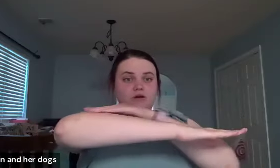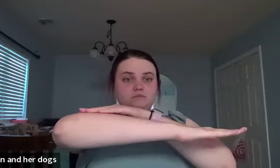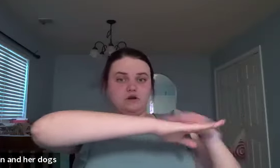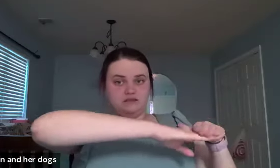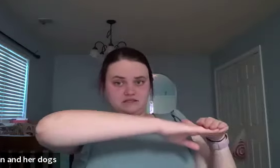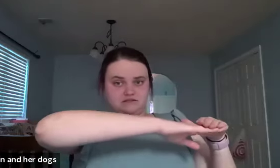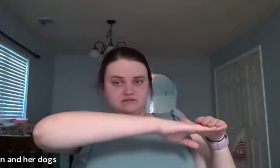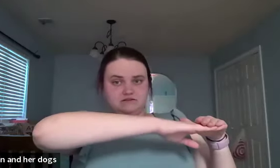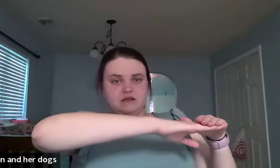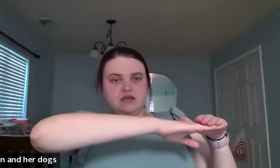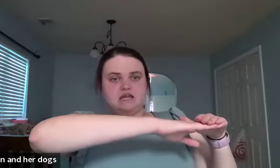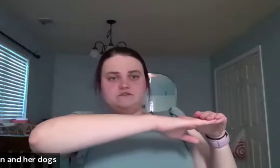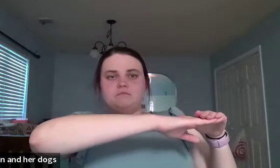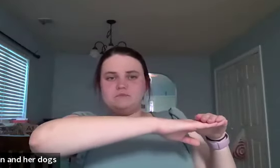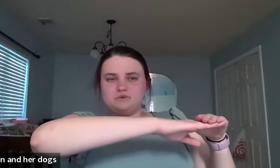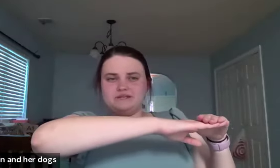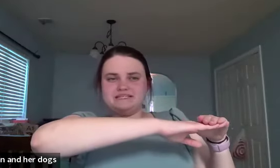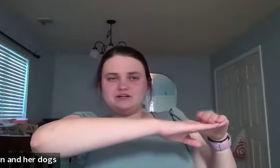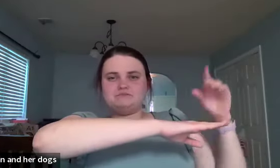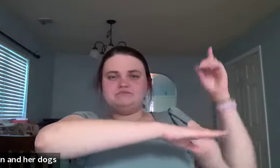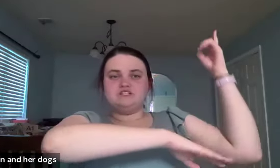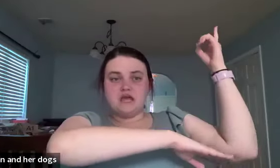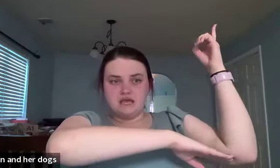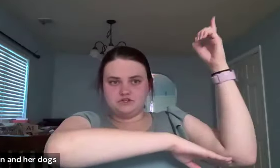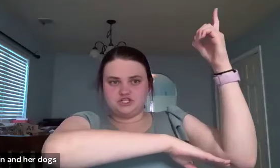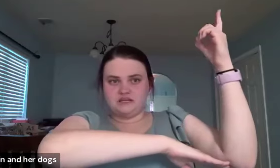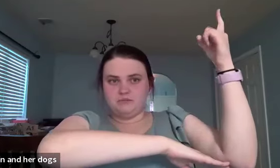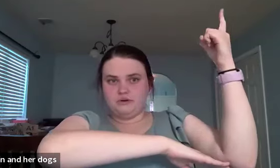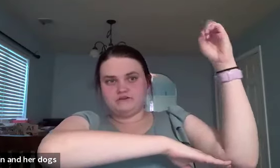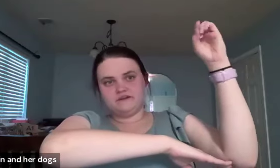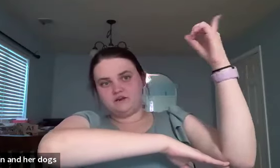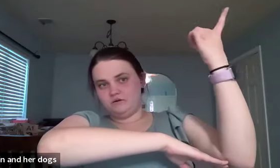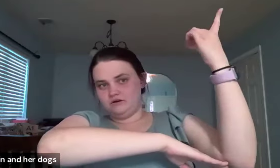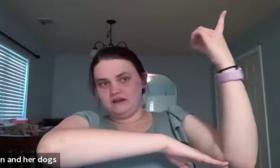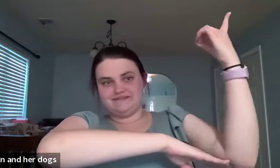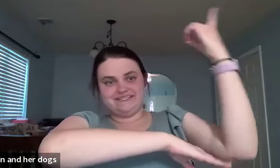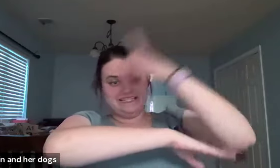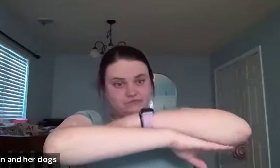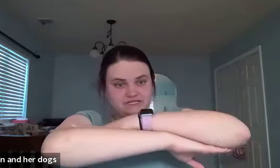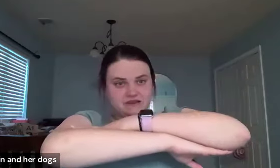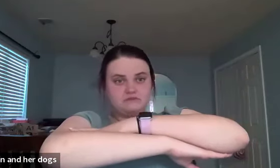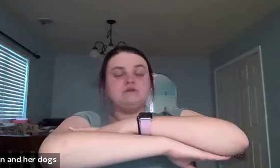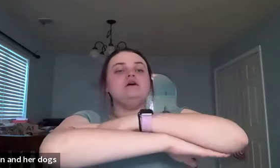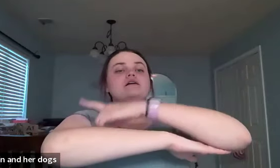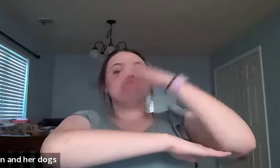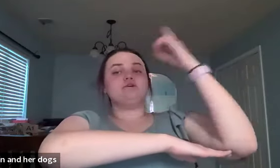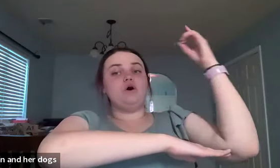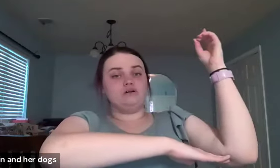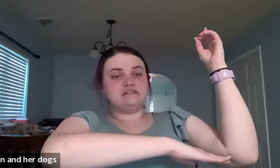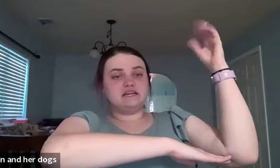arm across. And if you remember, we did our day was just like a pointer finger or kind of a D and went down. For all day,